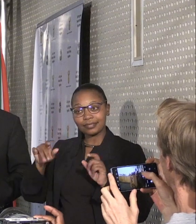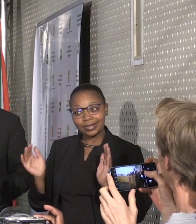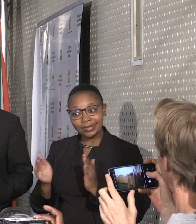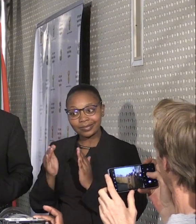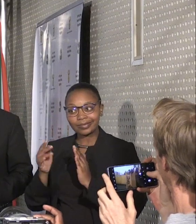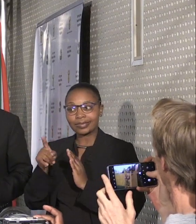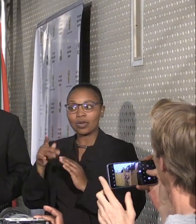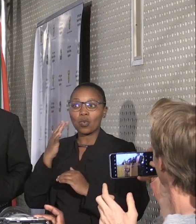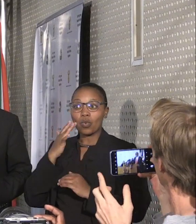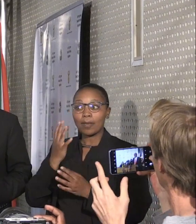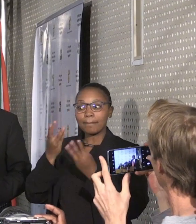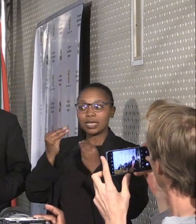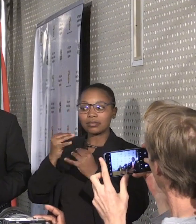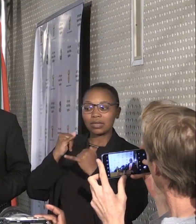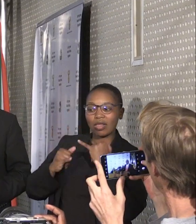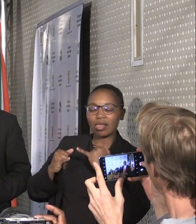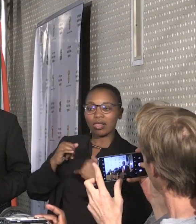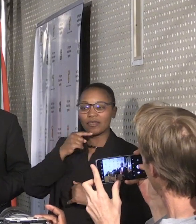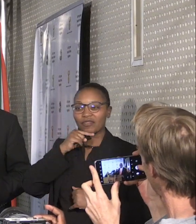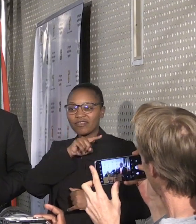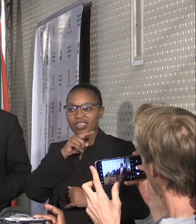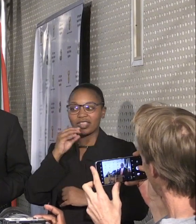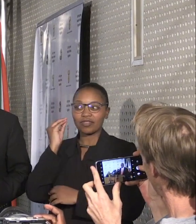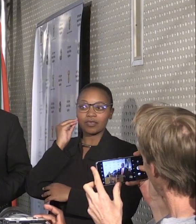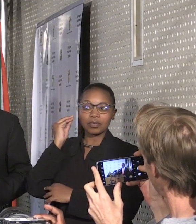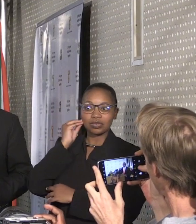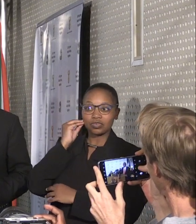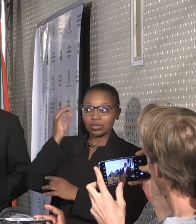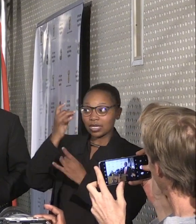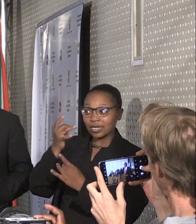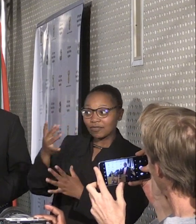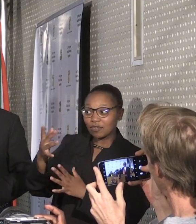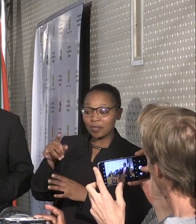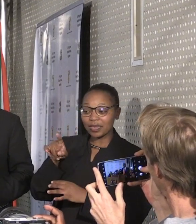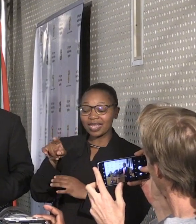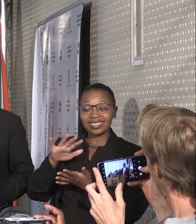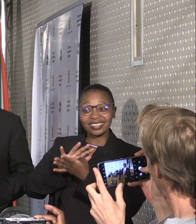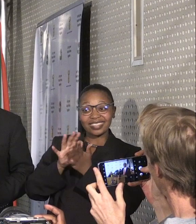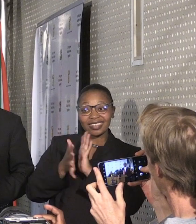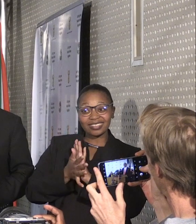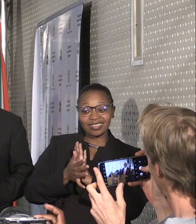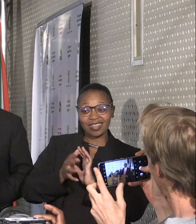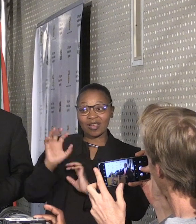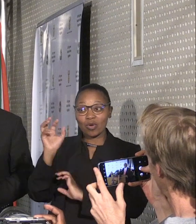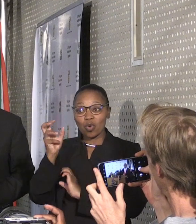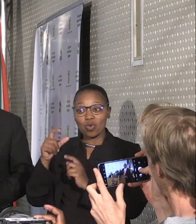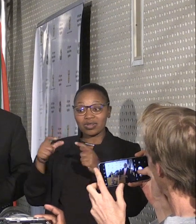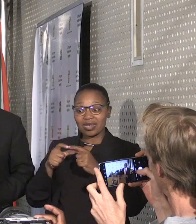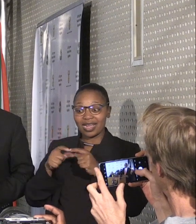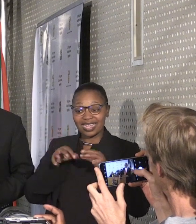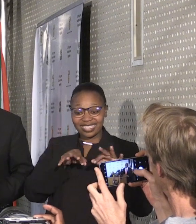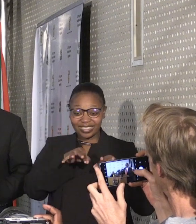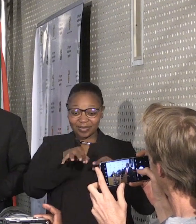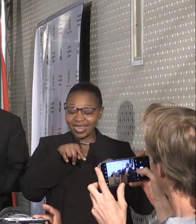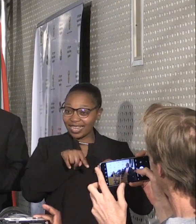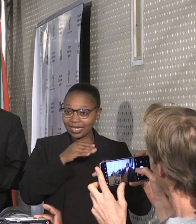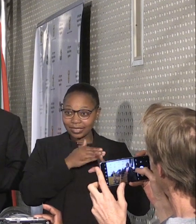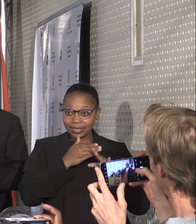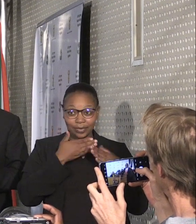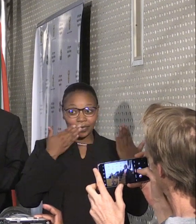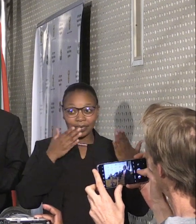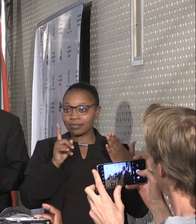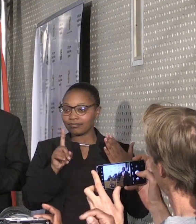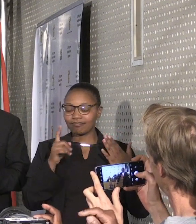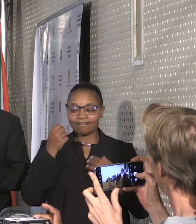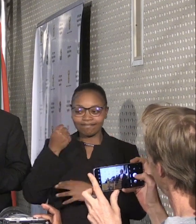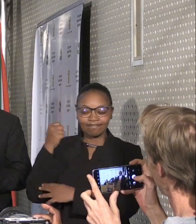information peddlers that tell them that SASSA gold cards have expired and are not valid. The department and